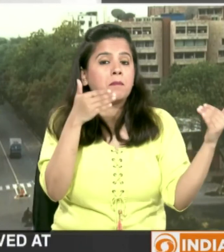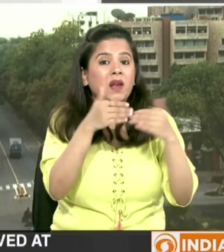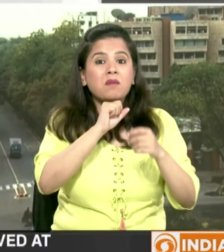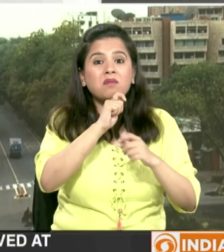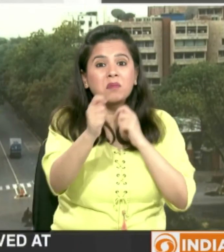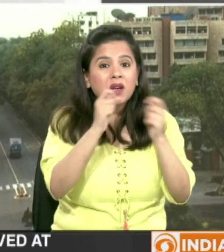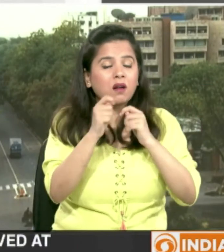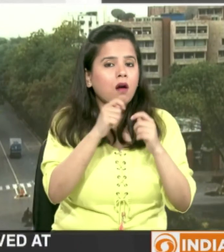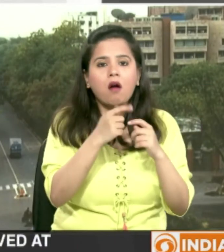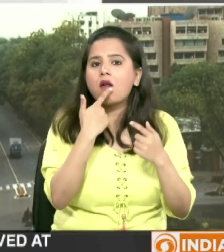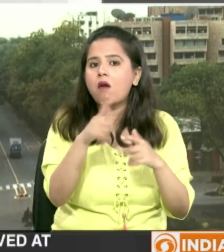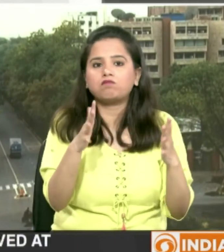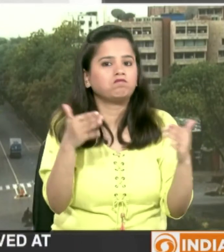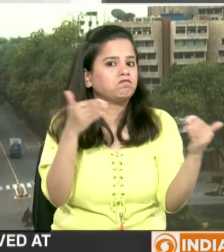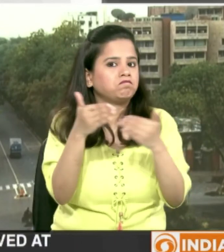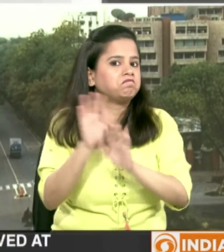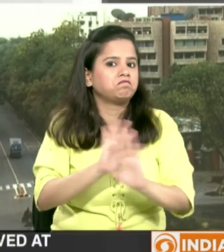media.